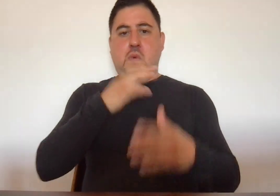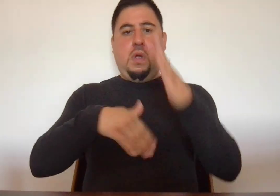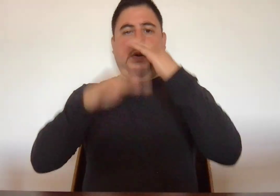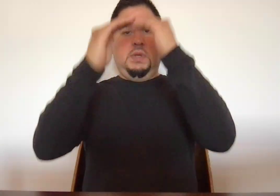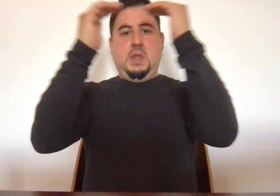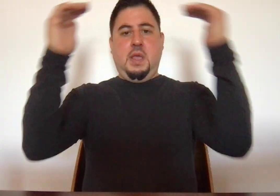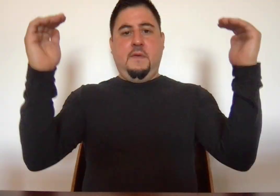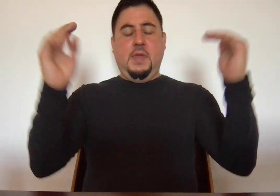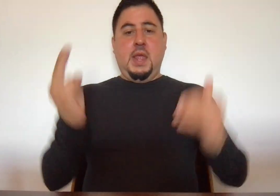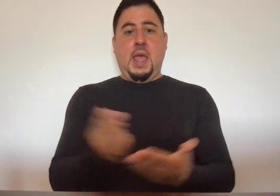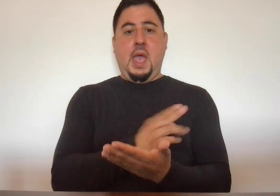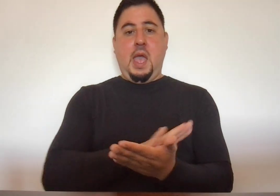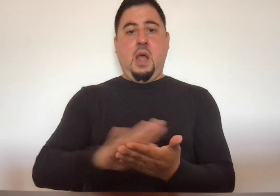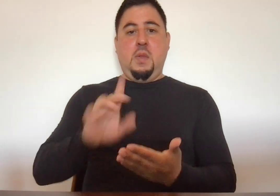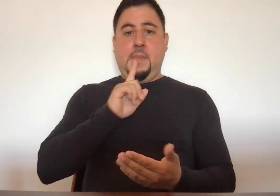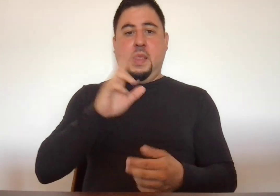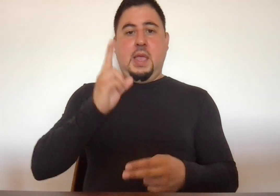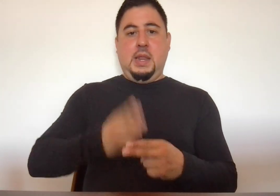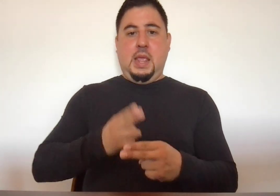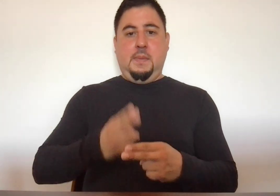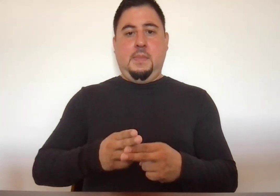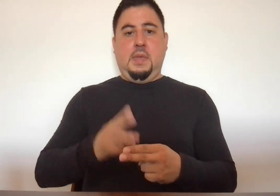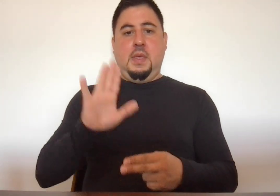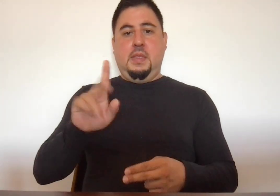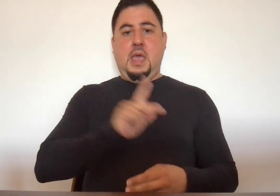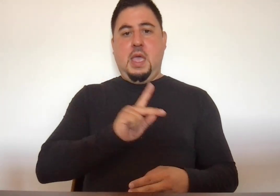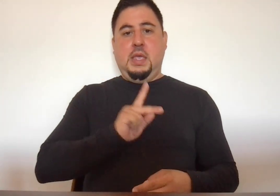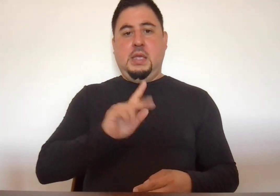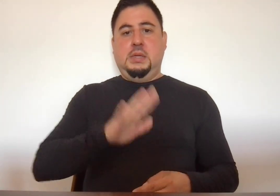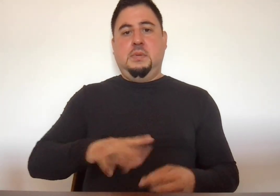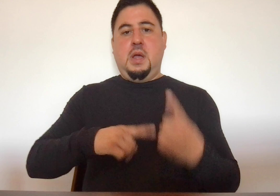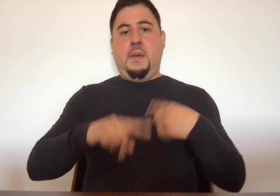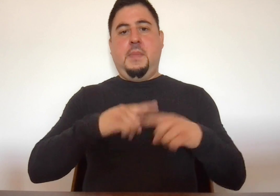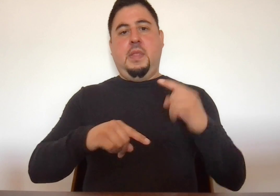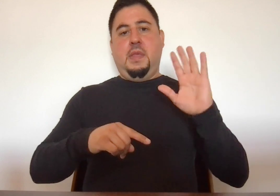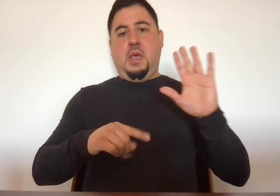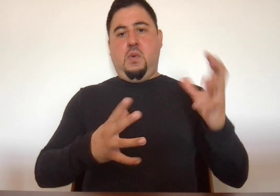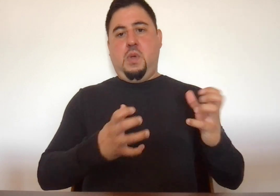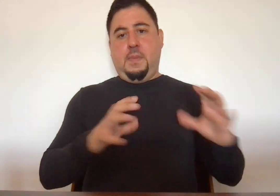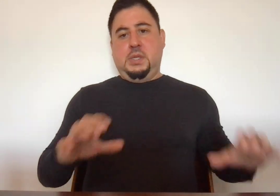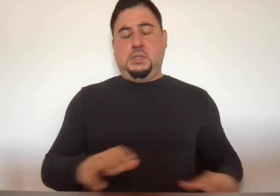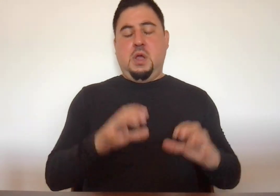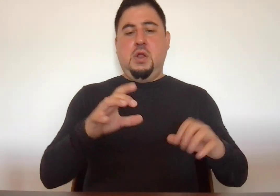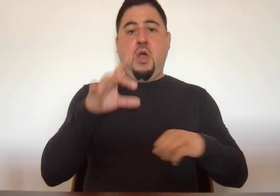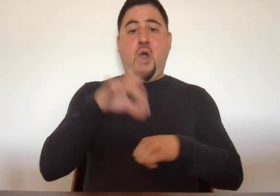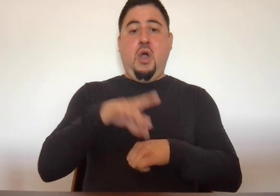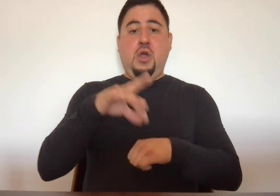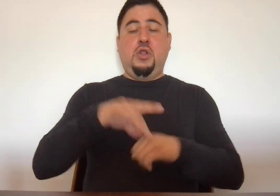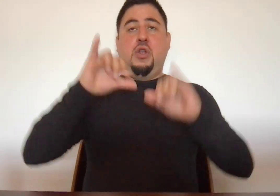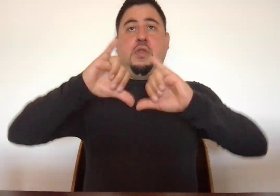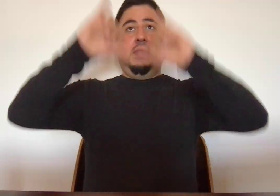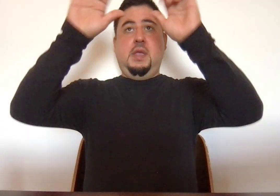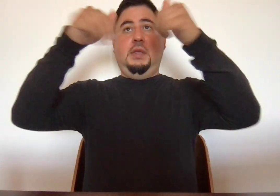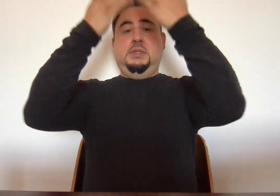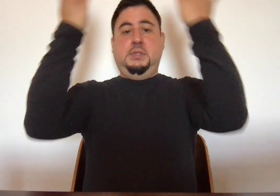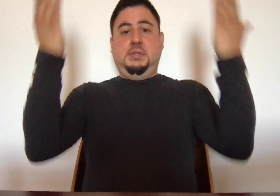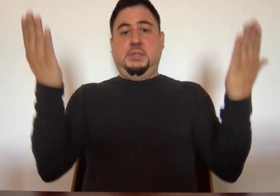in heaven, hallowed be thy name. Thy kingdom come, thy will be done, on earth as it is in